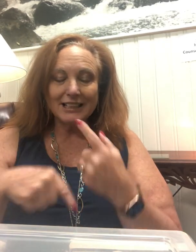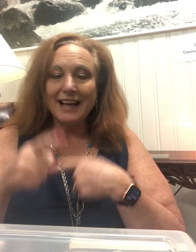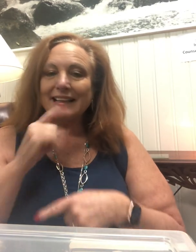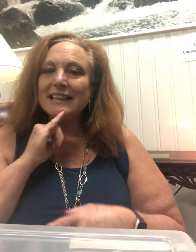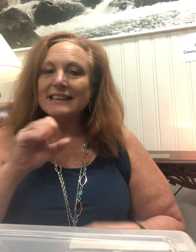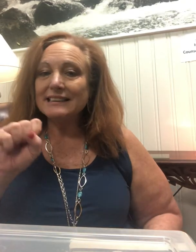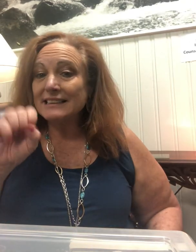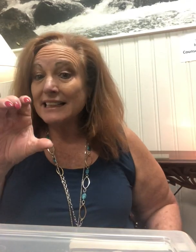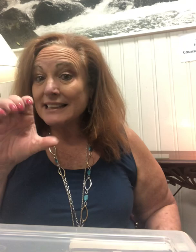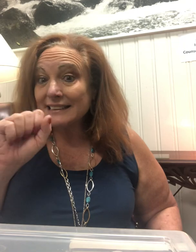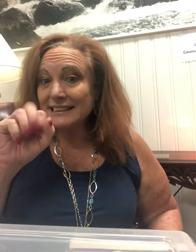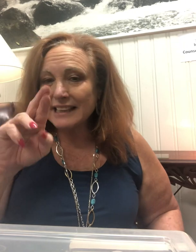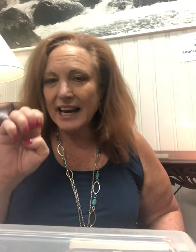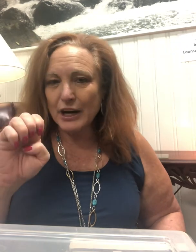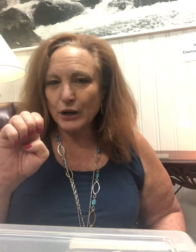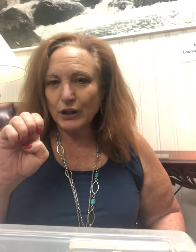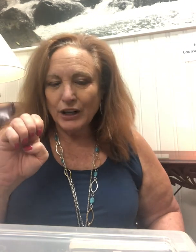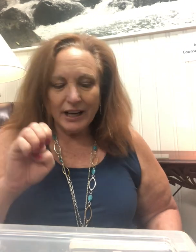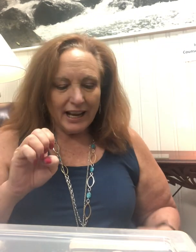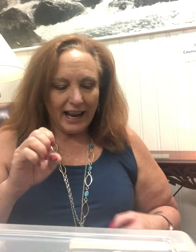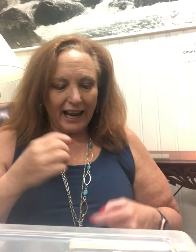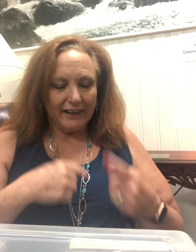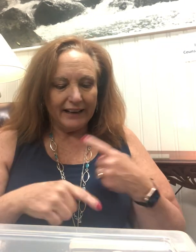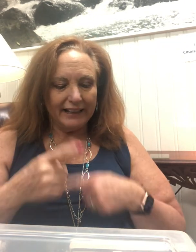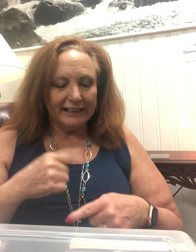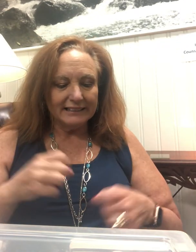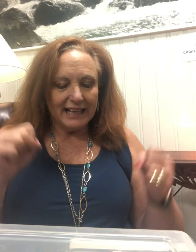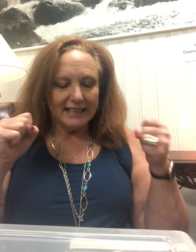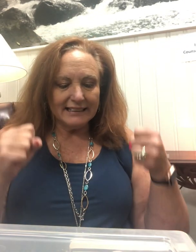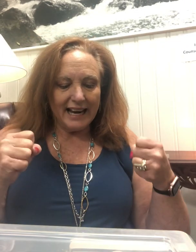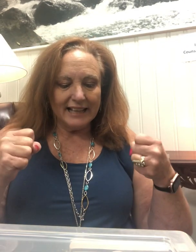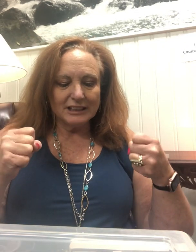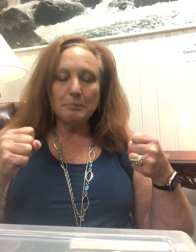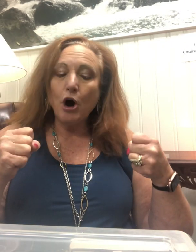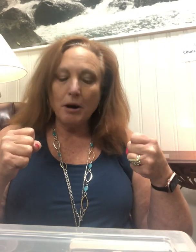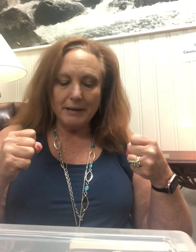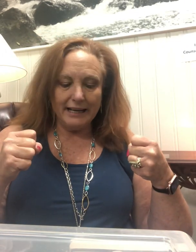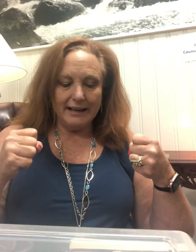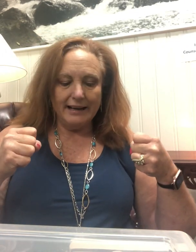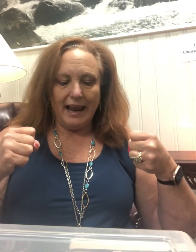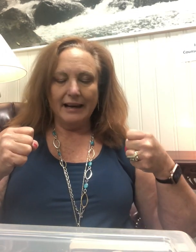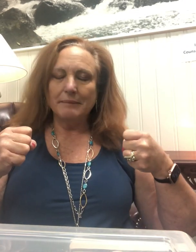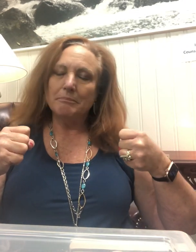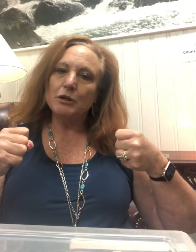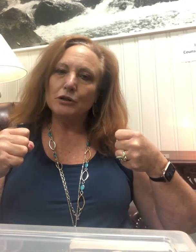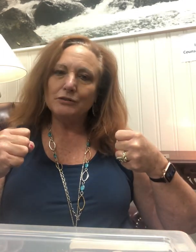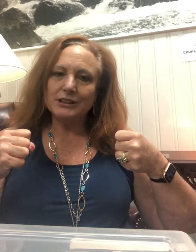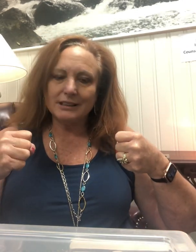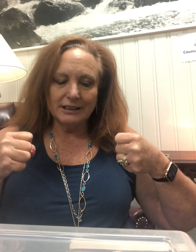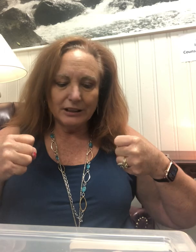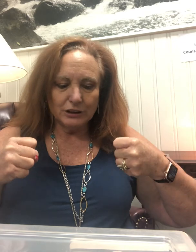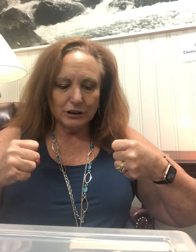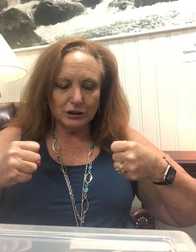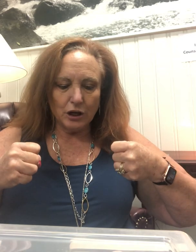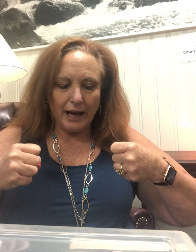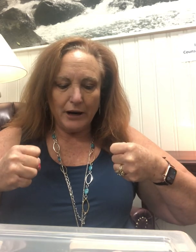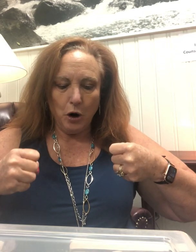sign is scare. And it is S hands, palm in, and it moves and